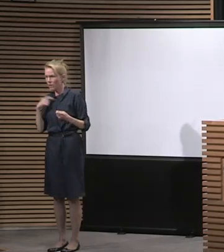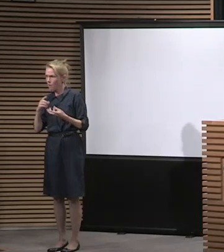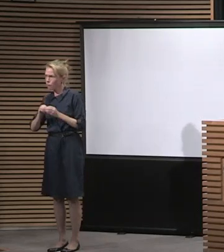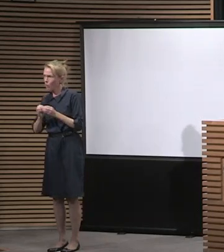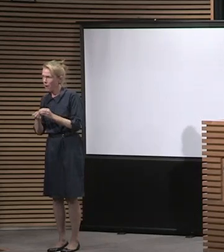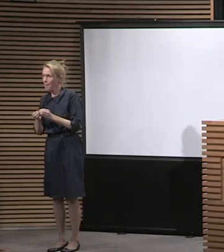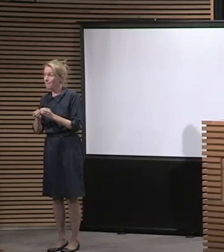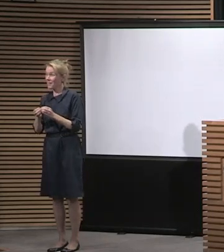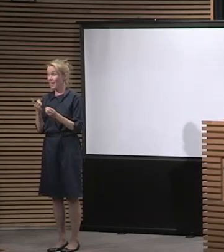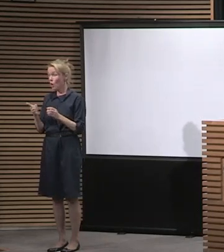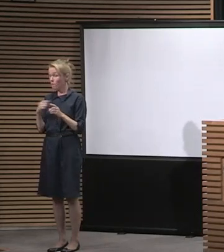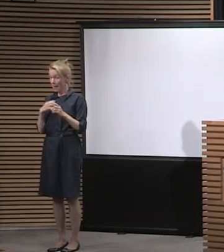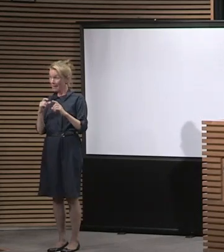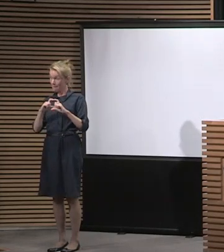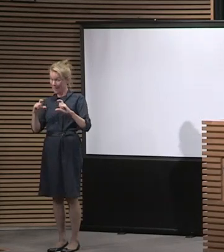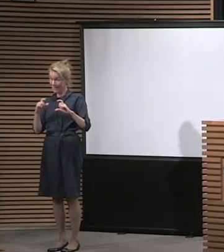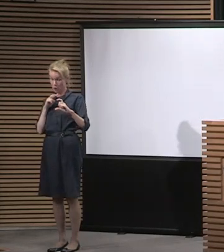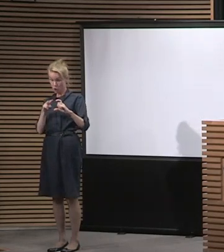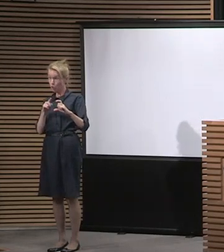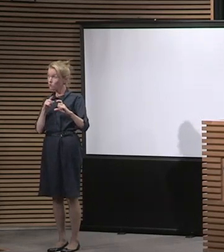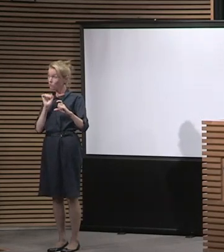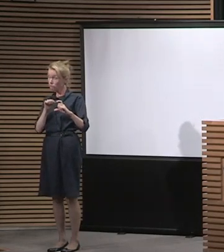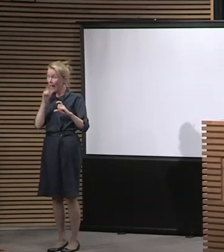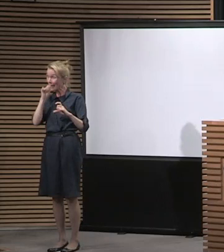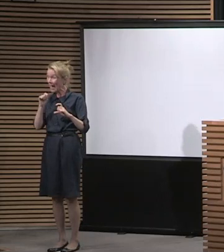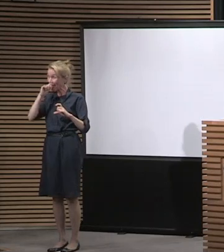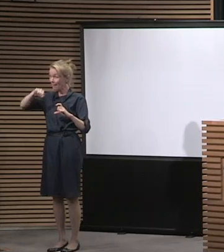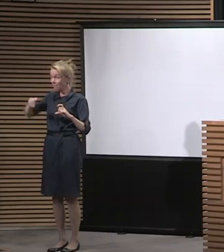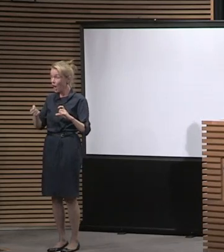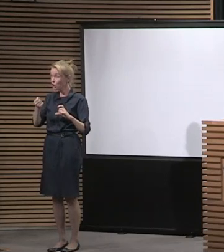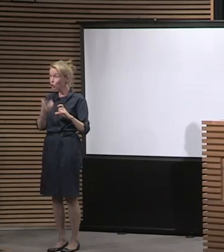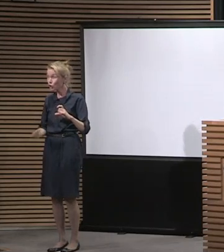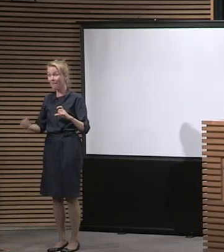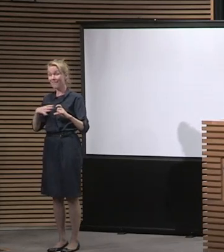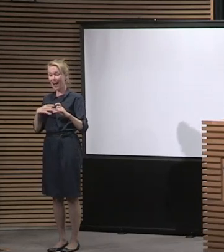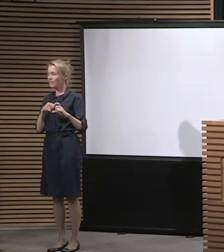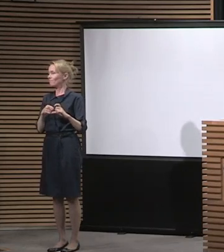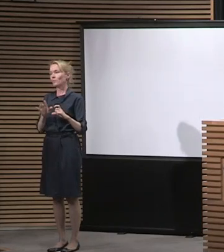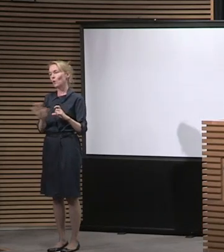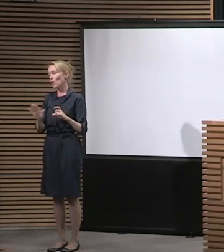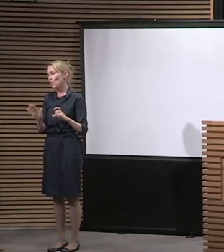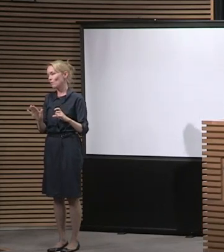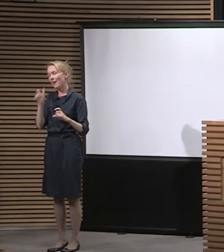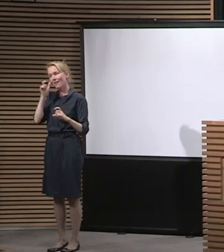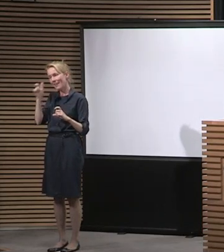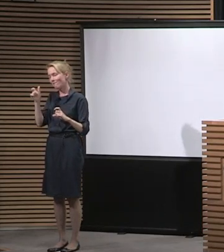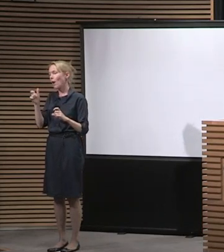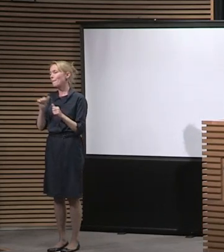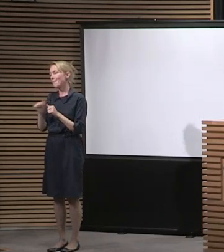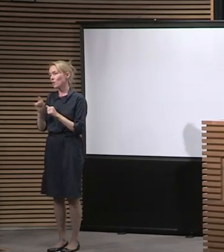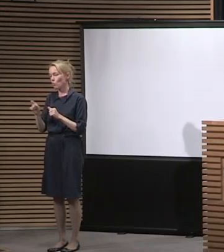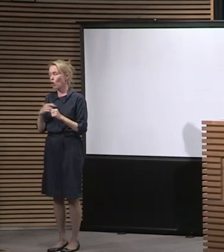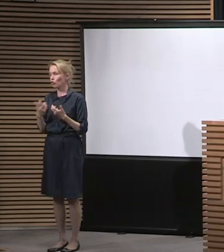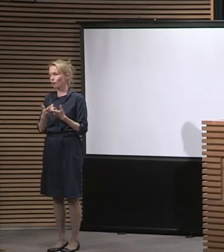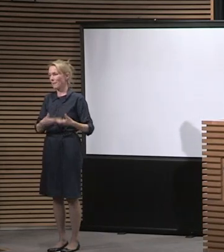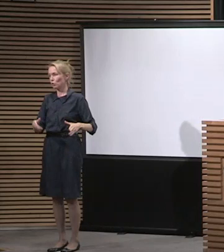includes flushable wet wipes. So the bottom line is, if you'll beg my forgiveness, please always put wet wipes in the rubbish and